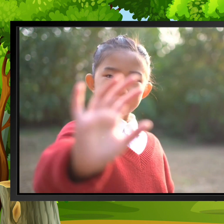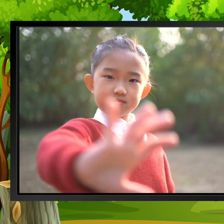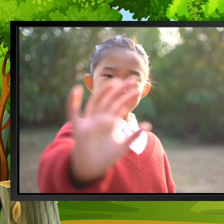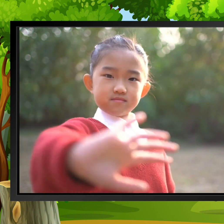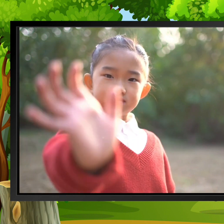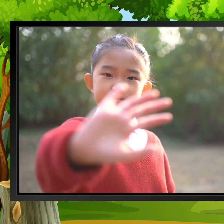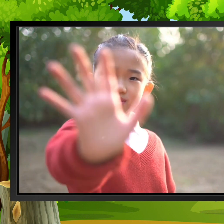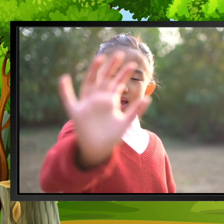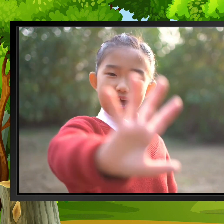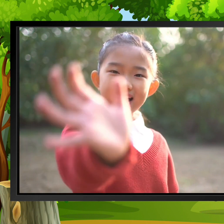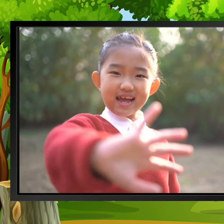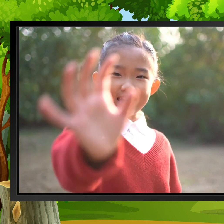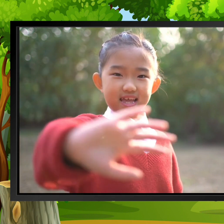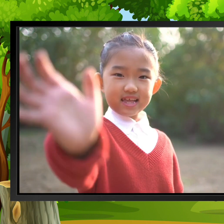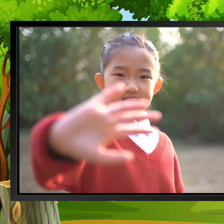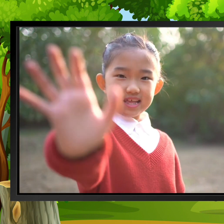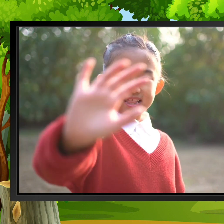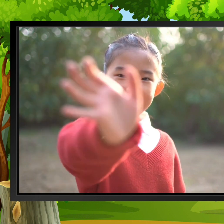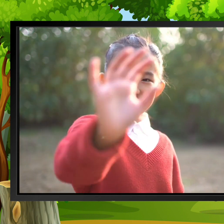Hello.